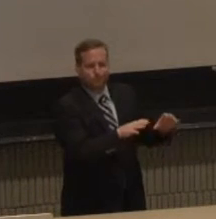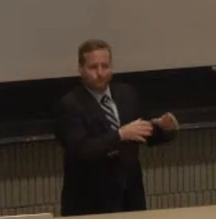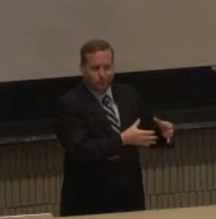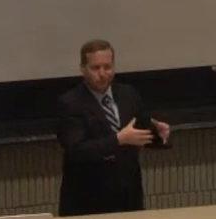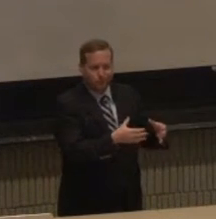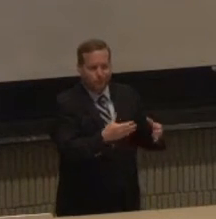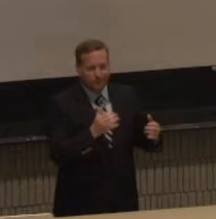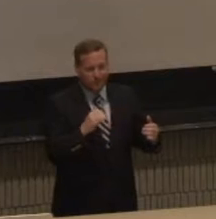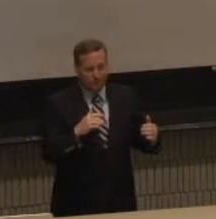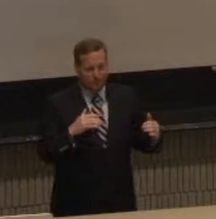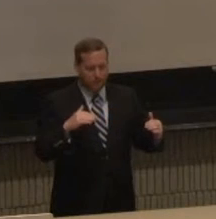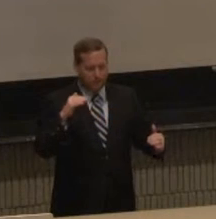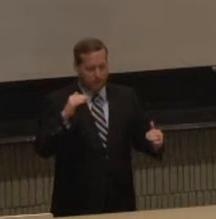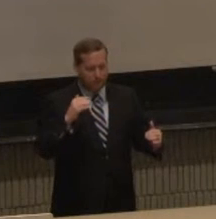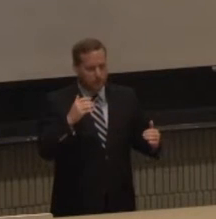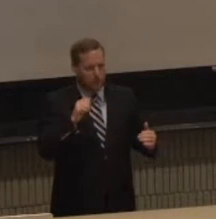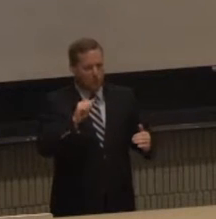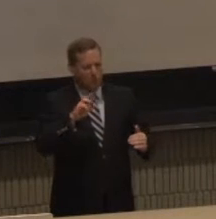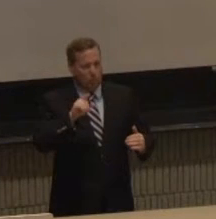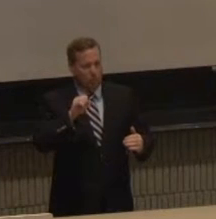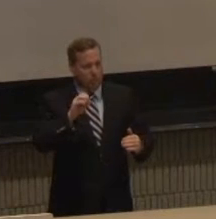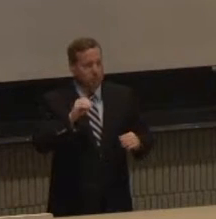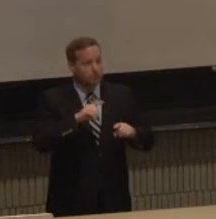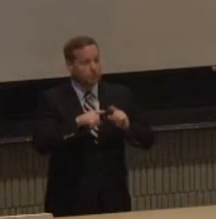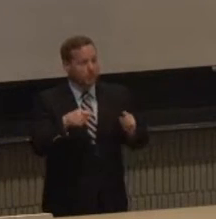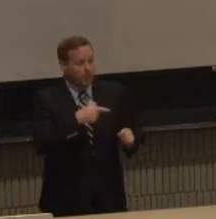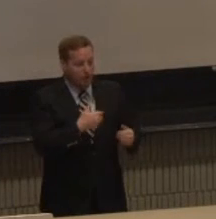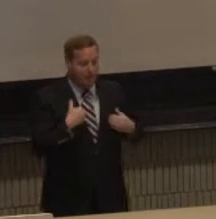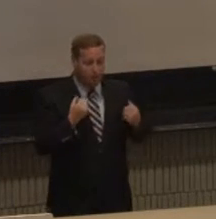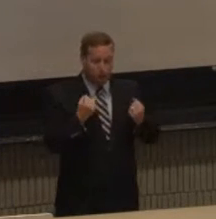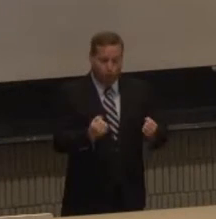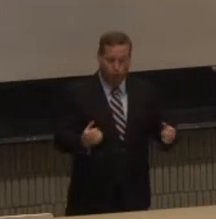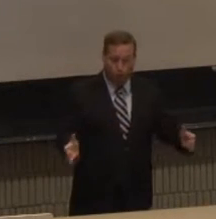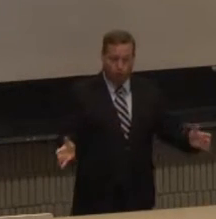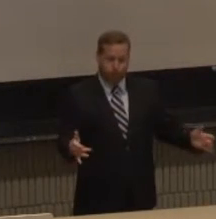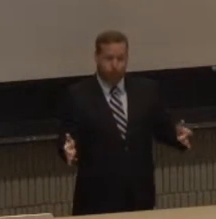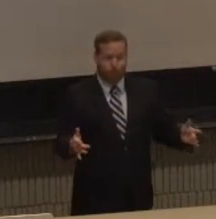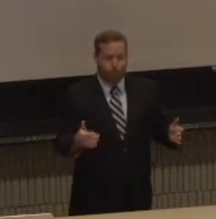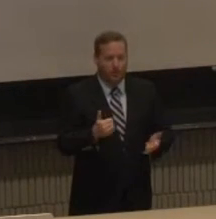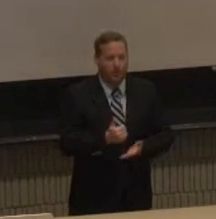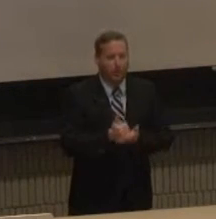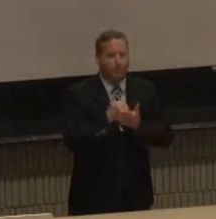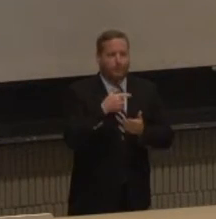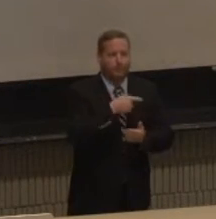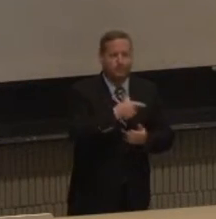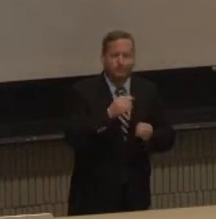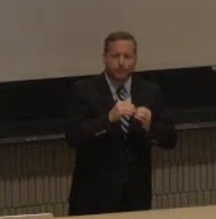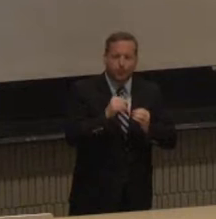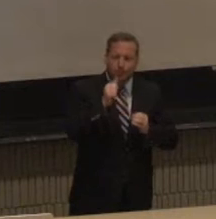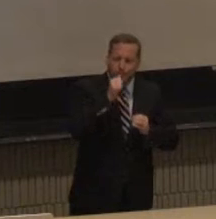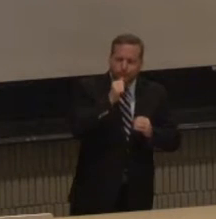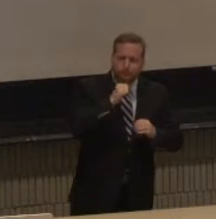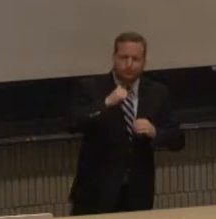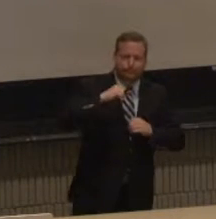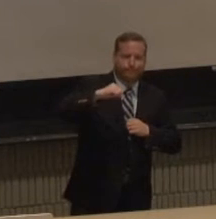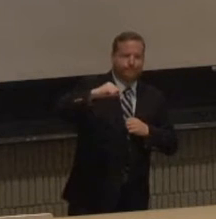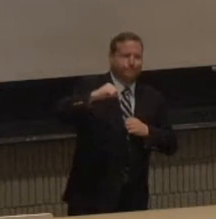So the system, a system that is autist, is actually designed to oppress deaf people. But a